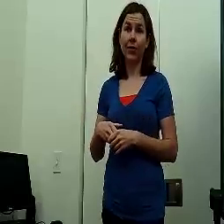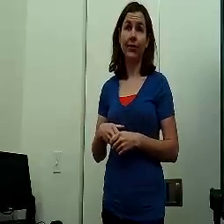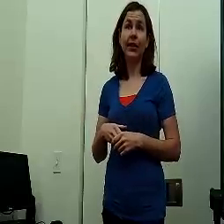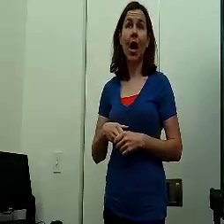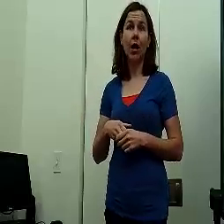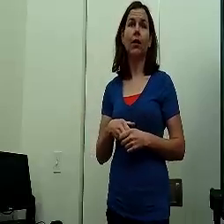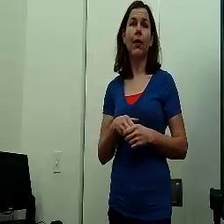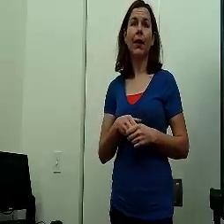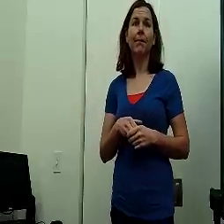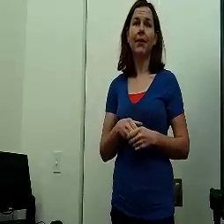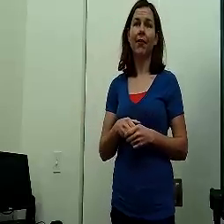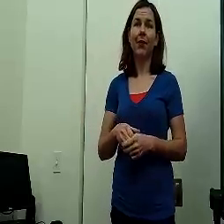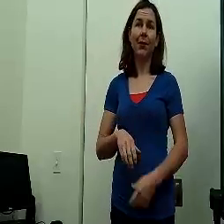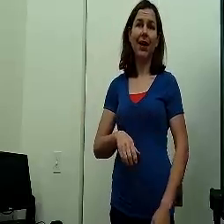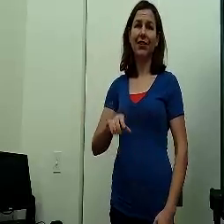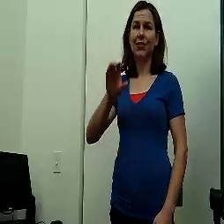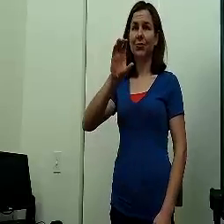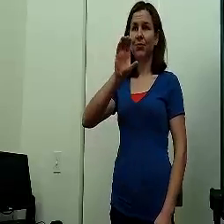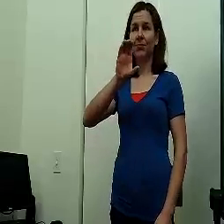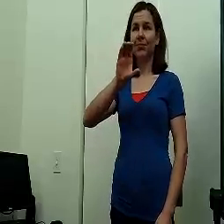you saw. Okay? So everybody watch.